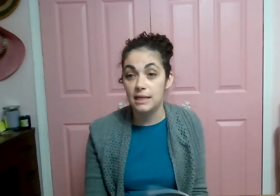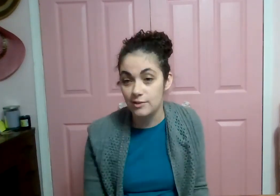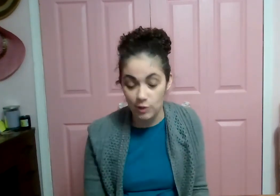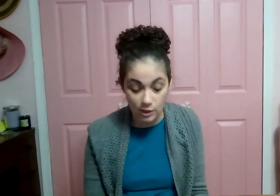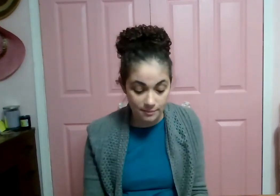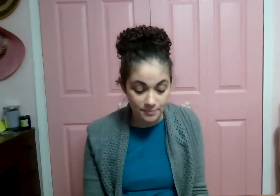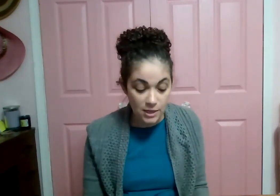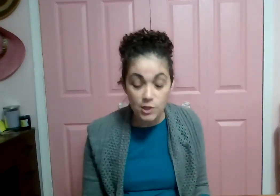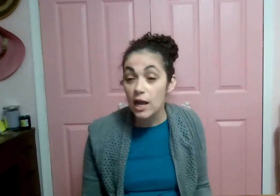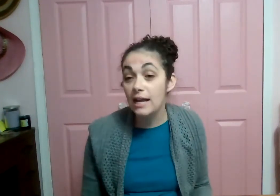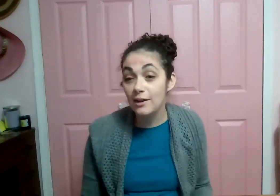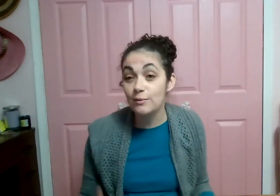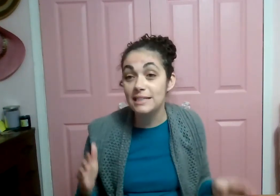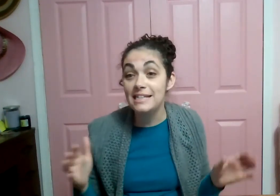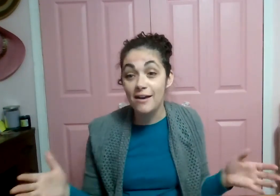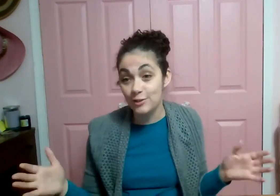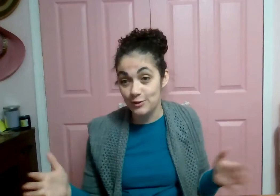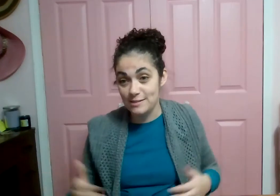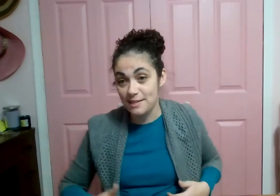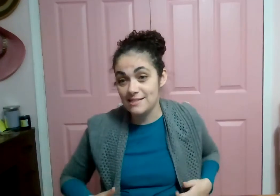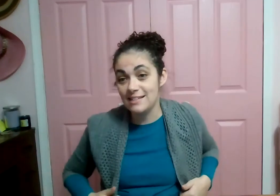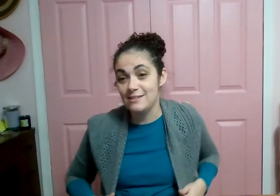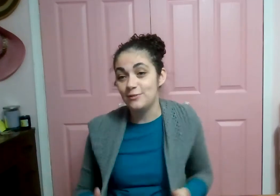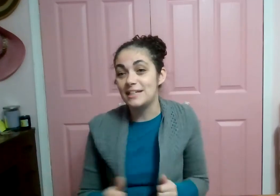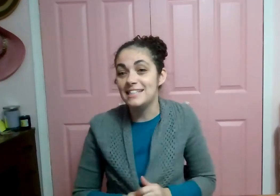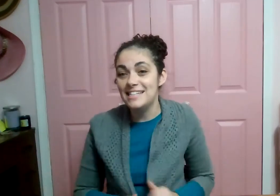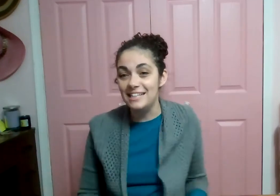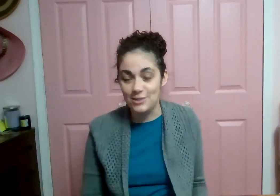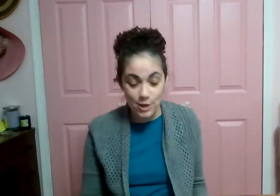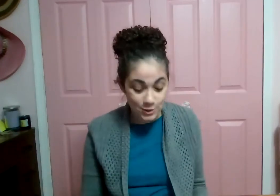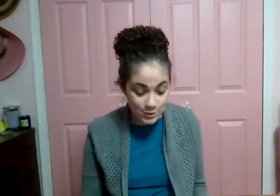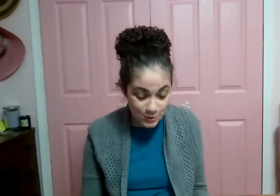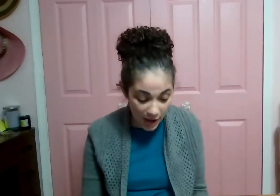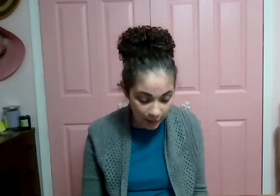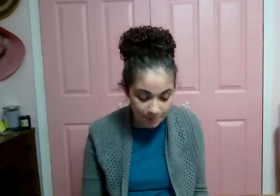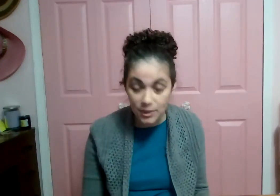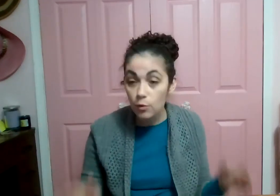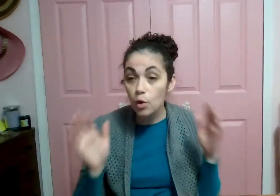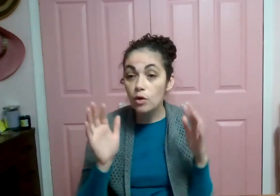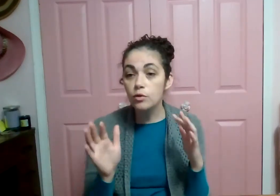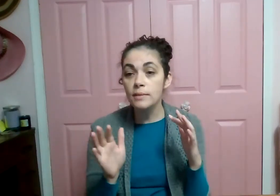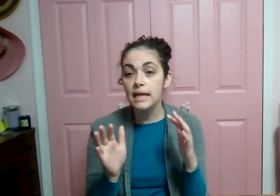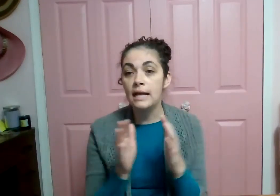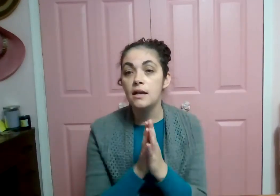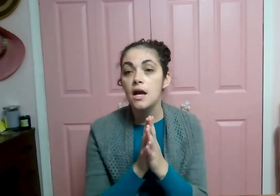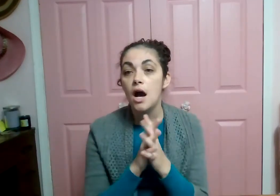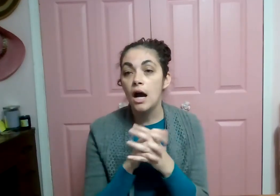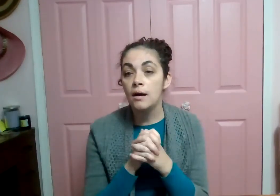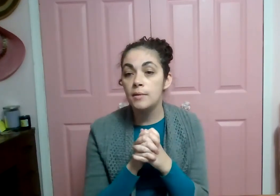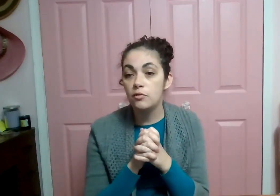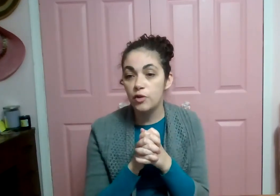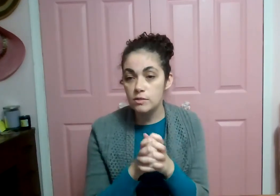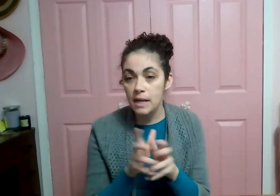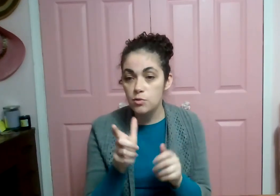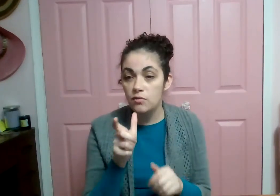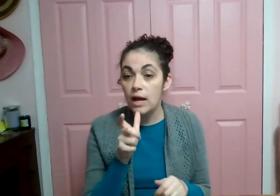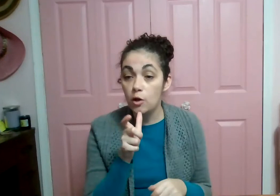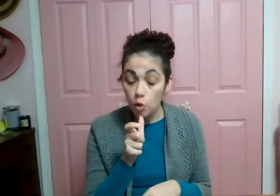this is going to be forever long. And I normally never do this many signs even when I teach. So we'll go through them again. First page, we've got